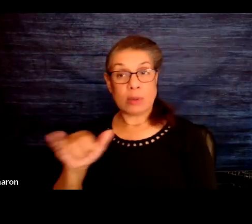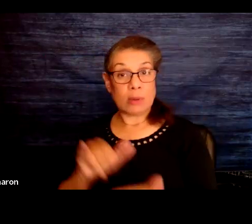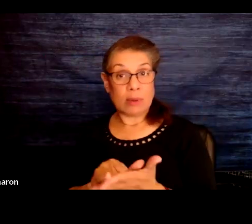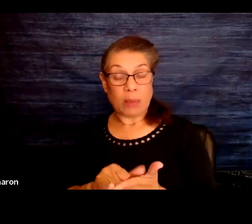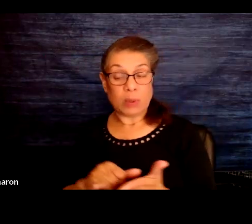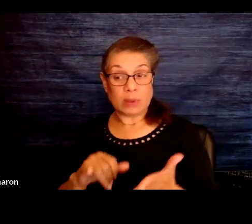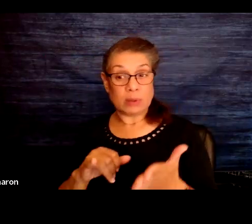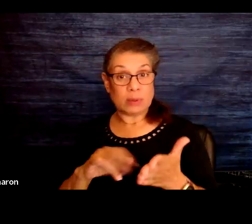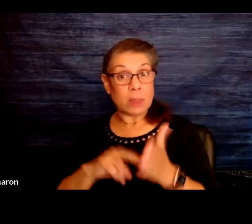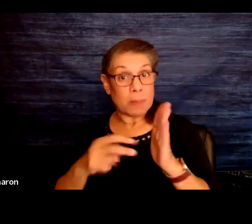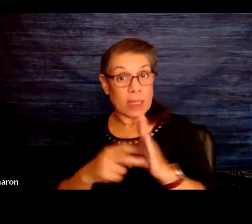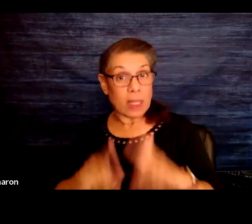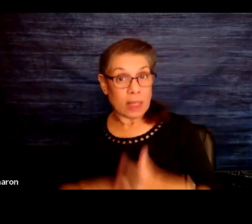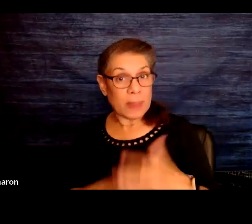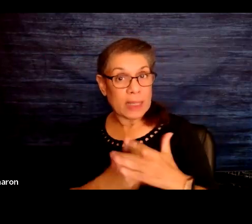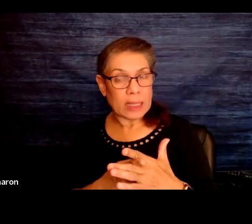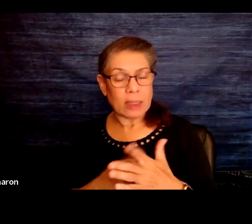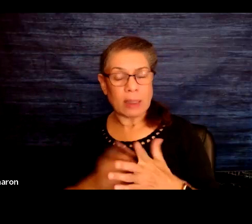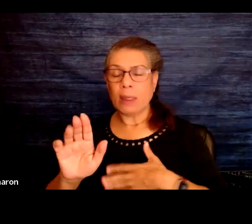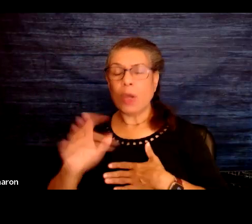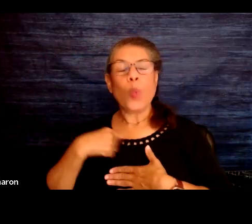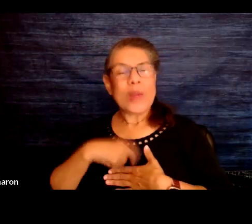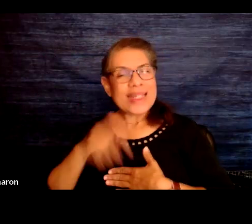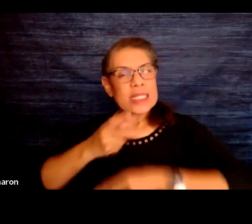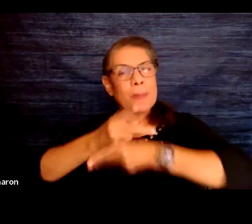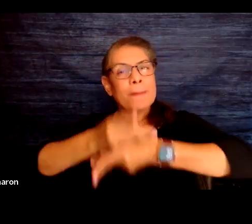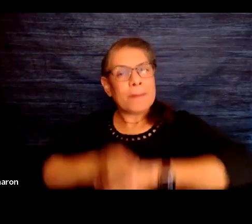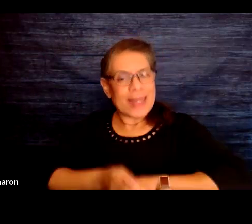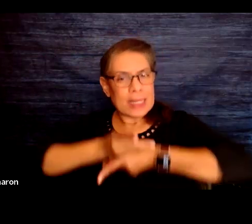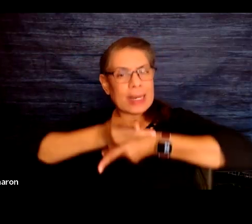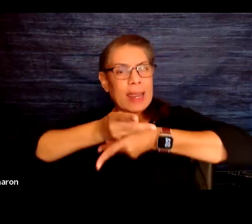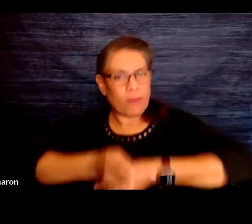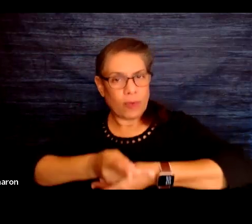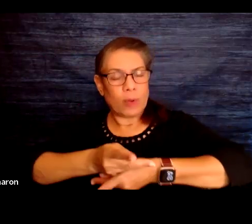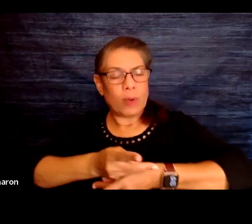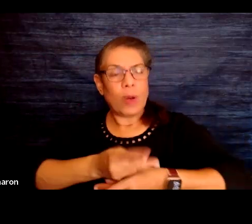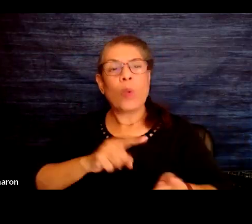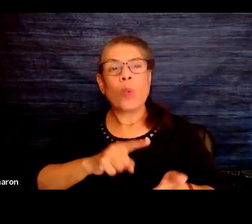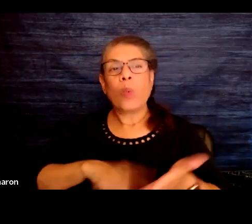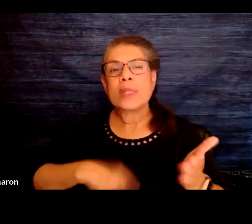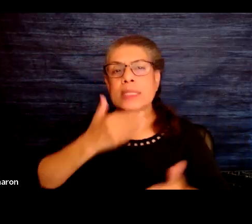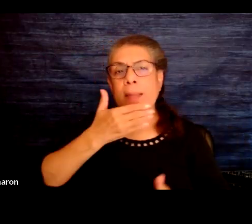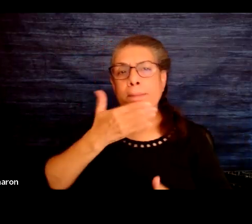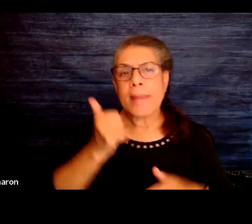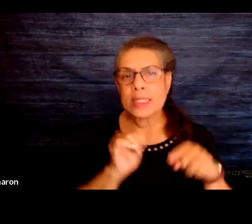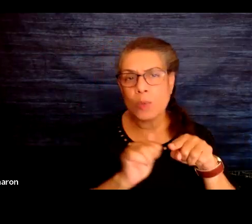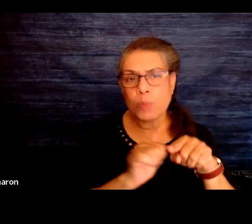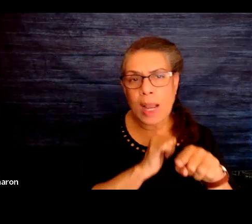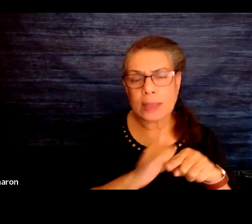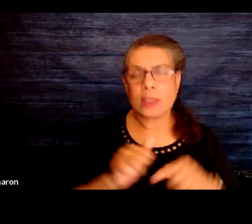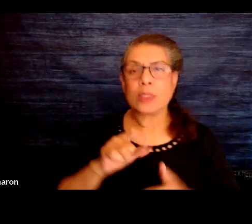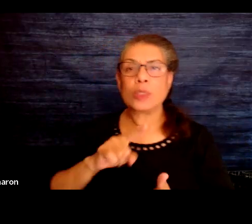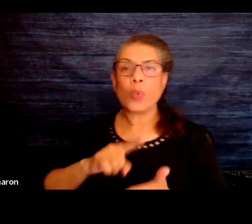intent. I think that we have to really think carefully about what's best instruction, what's best practice,